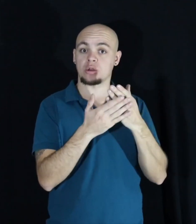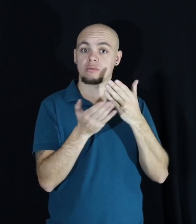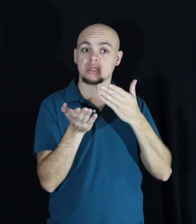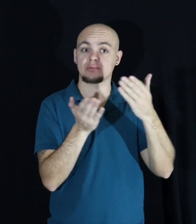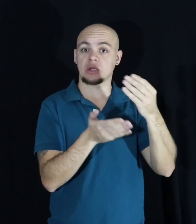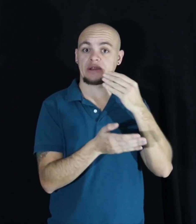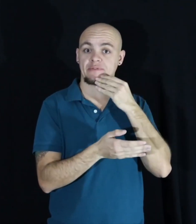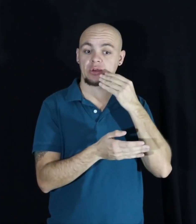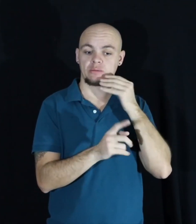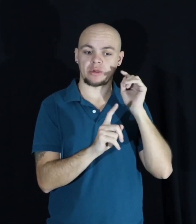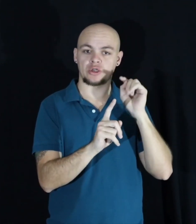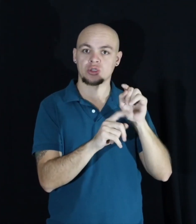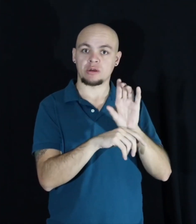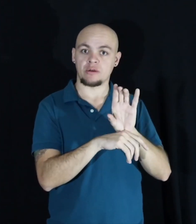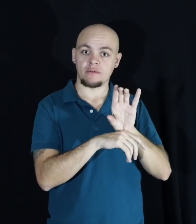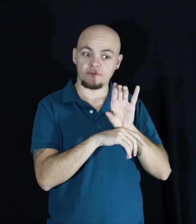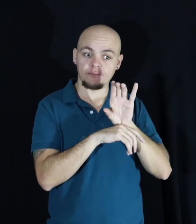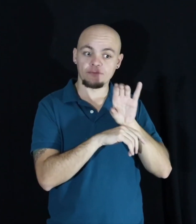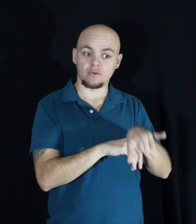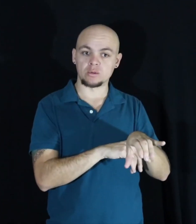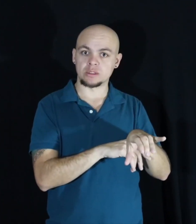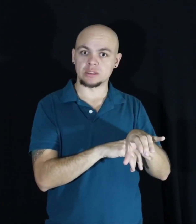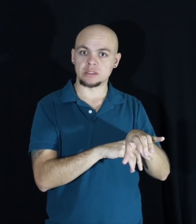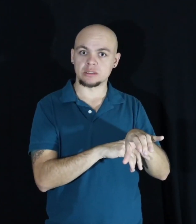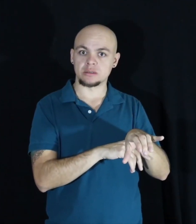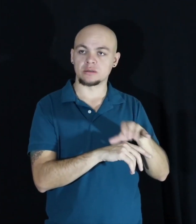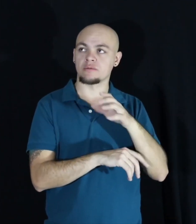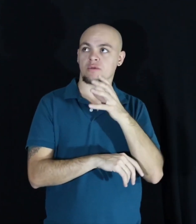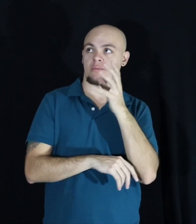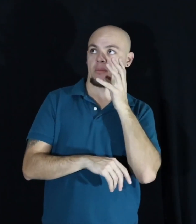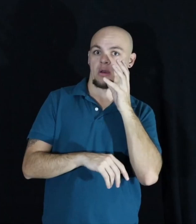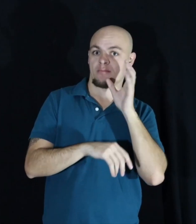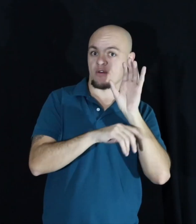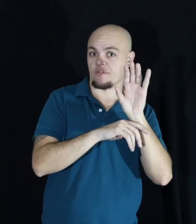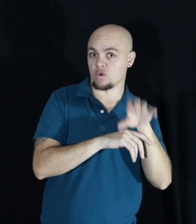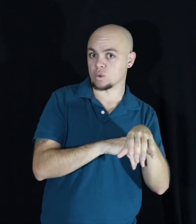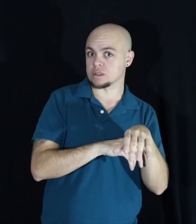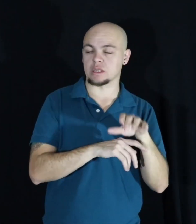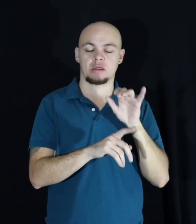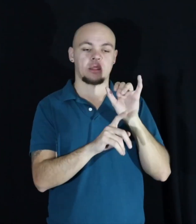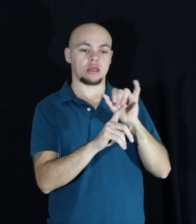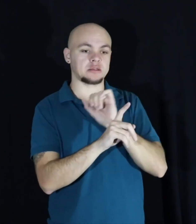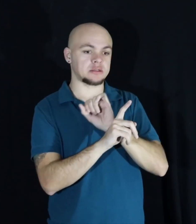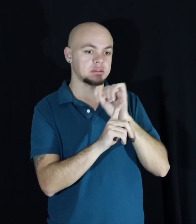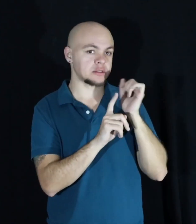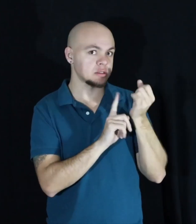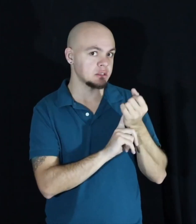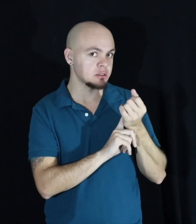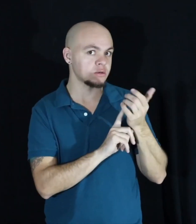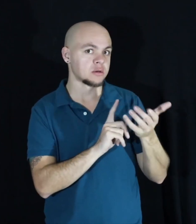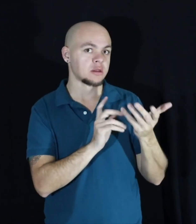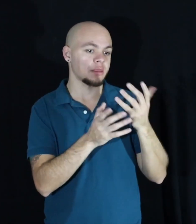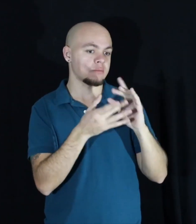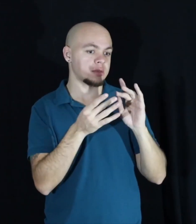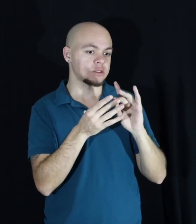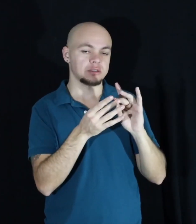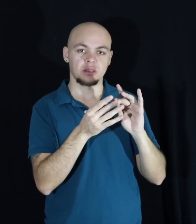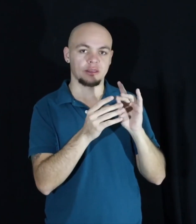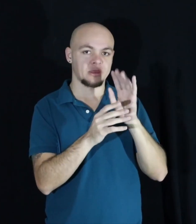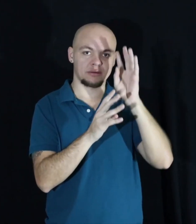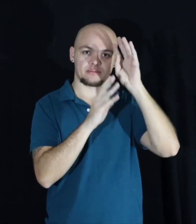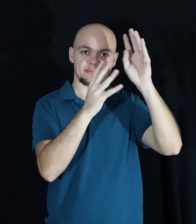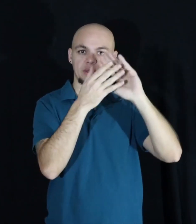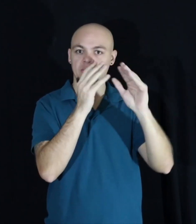who knows if she was forced to do this by her mother? Who knows how she acts in the situations not mentioned in the fairy tale? Maybe